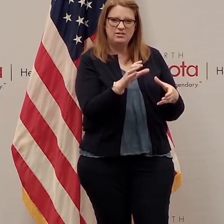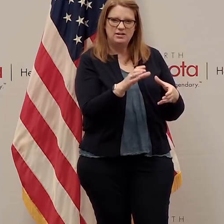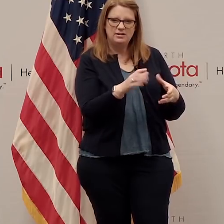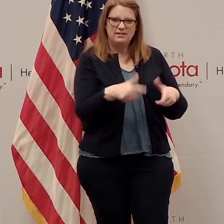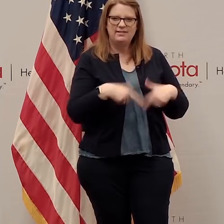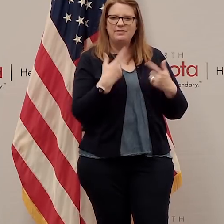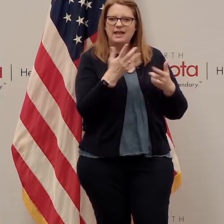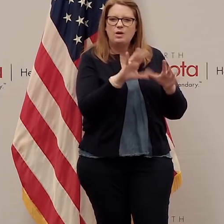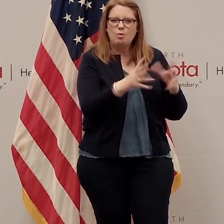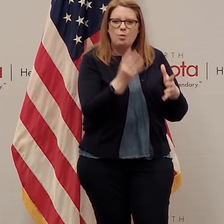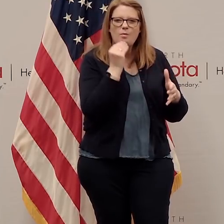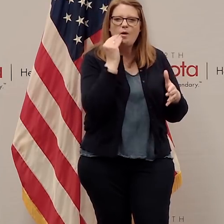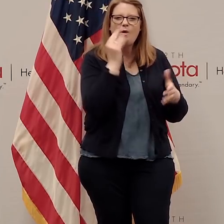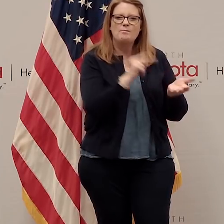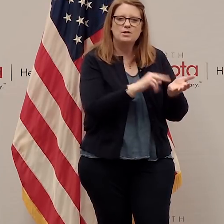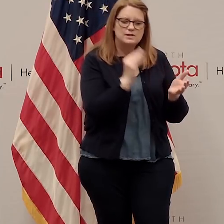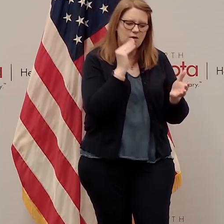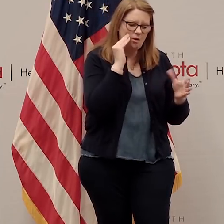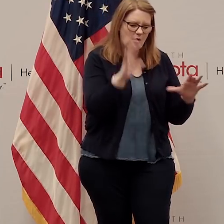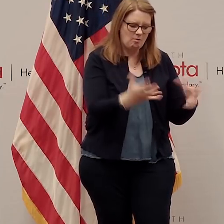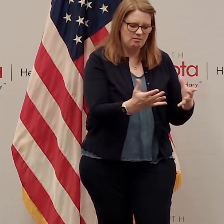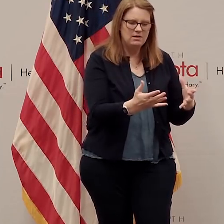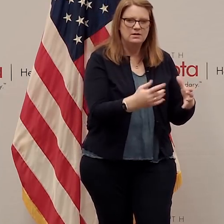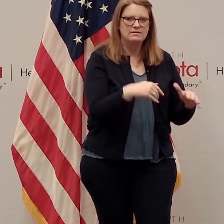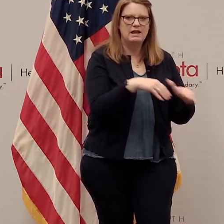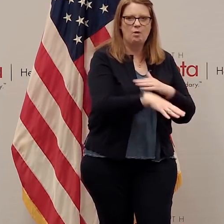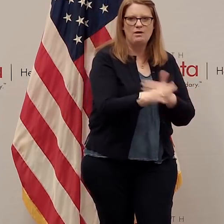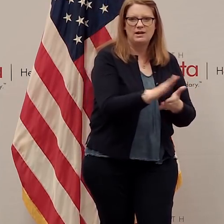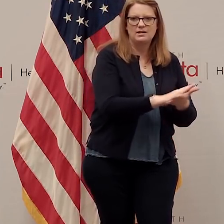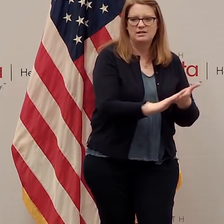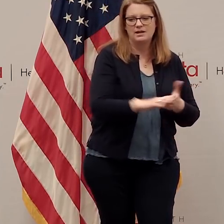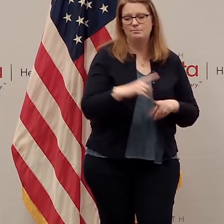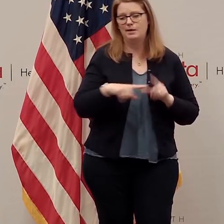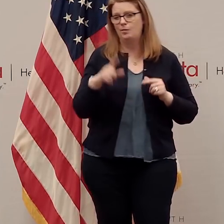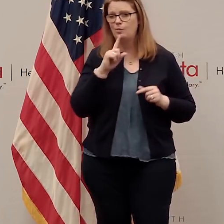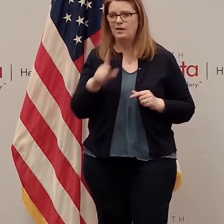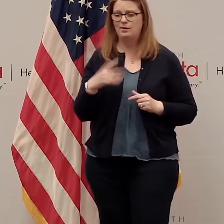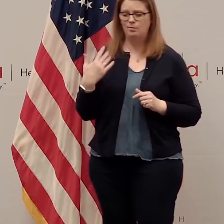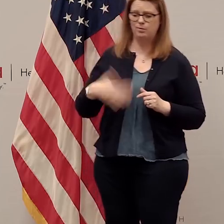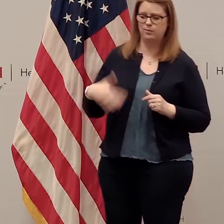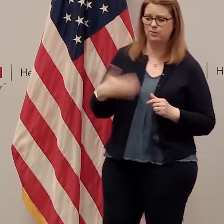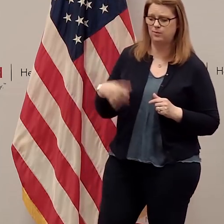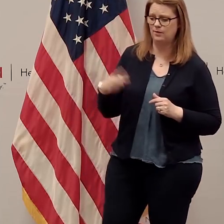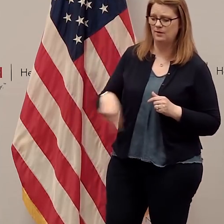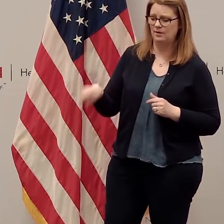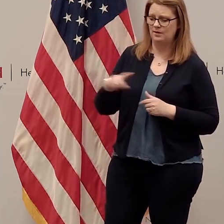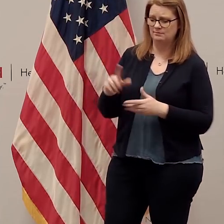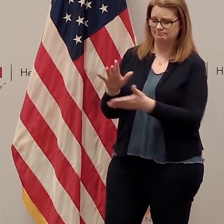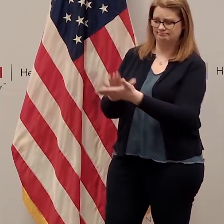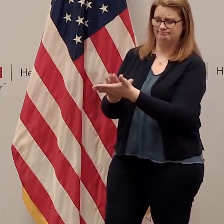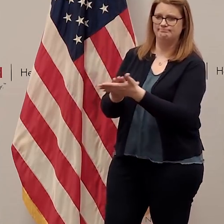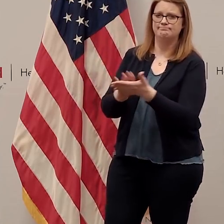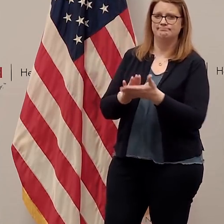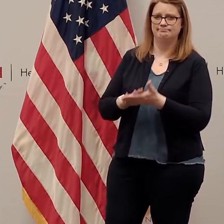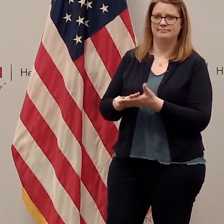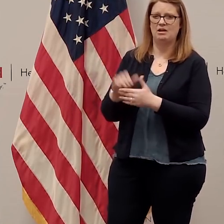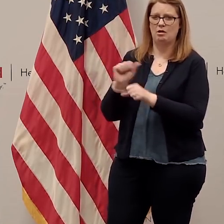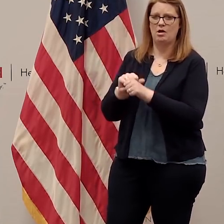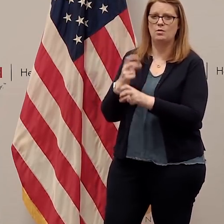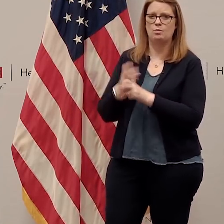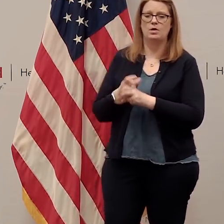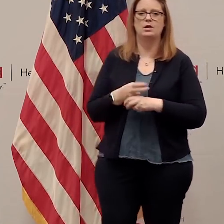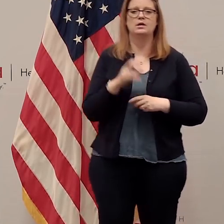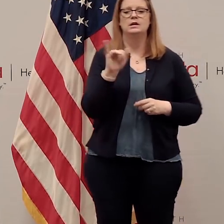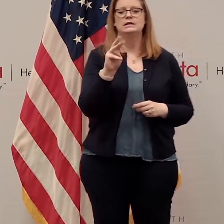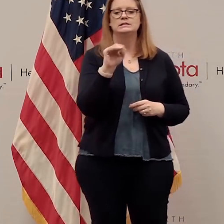in part because we're due to their support and their leadership and the long hours they've put in. General Jimmy Doolittle once said, "There's